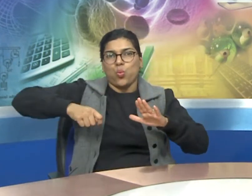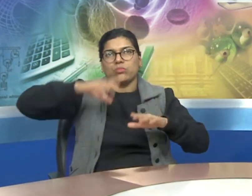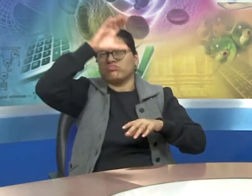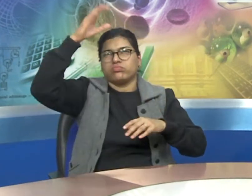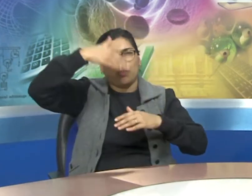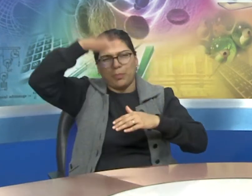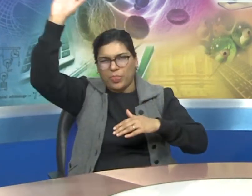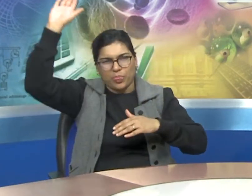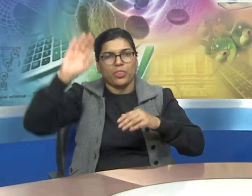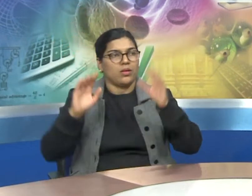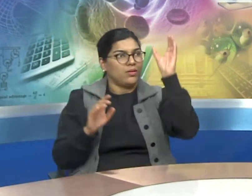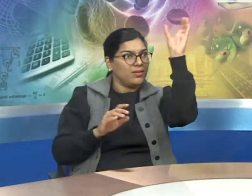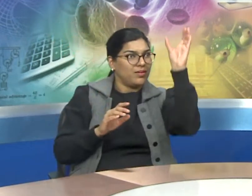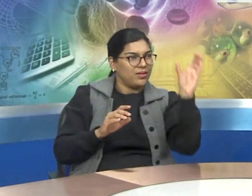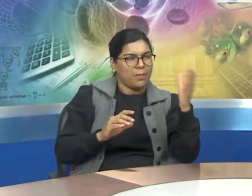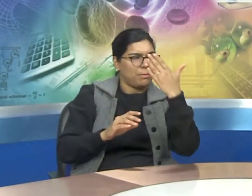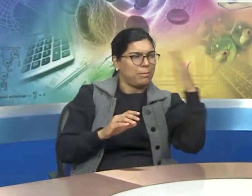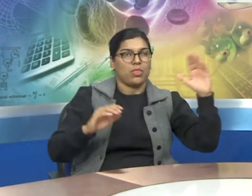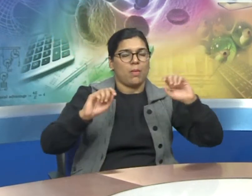slide show.